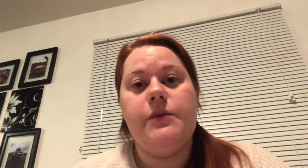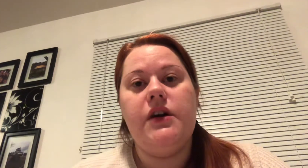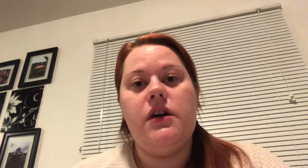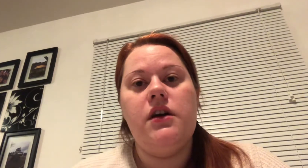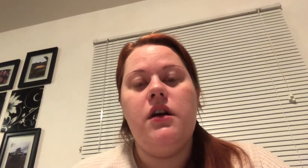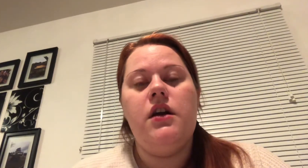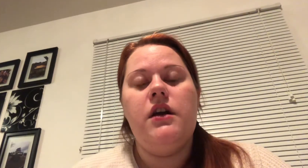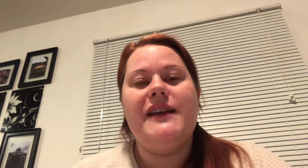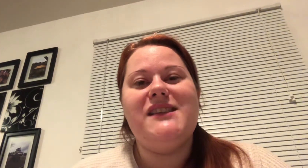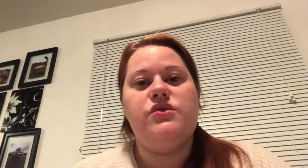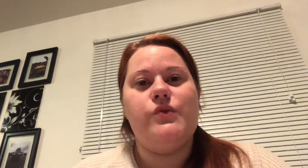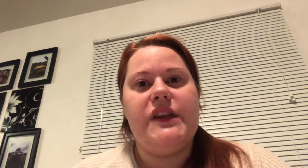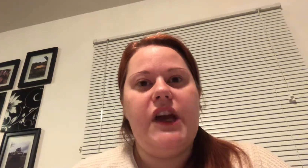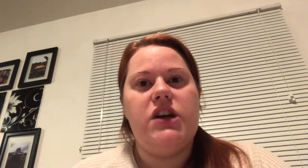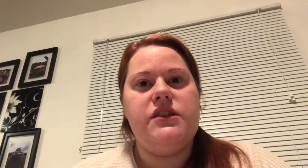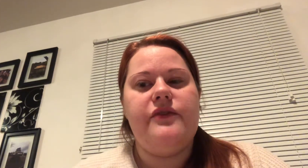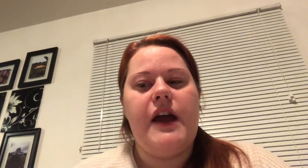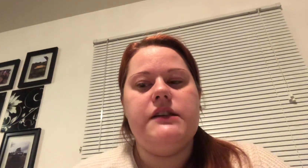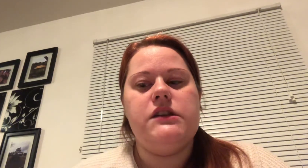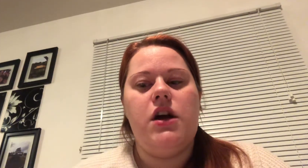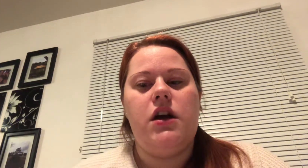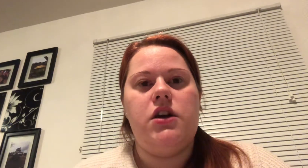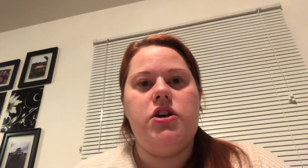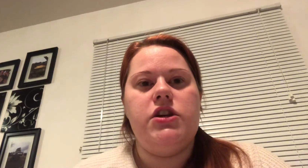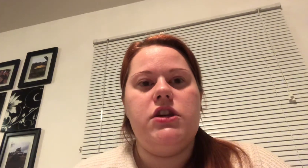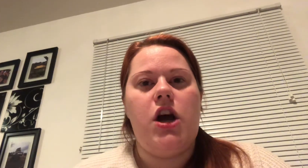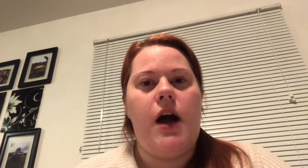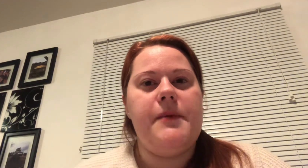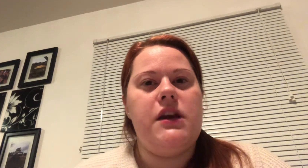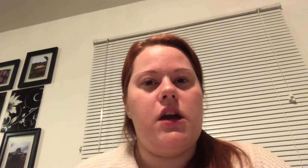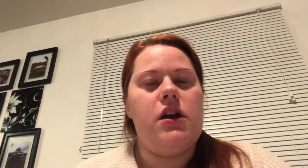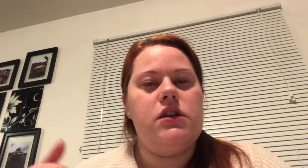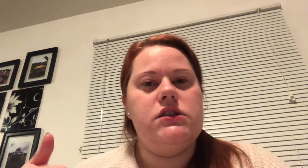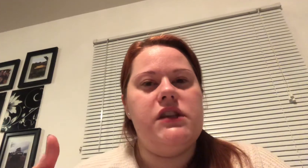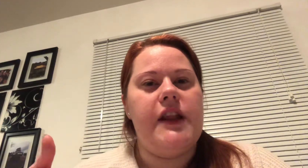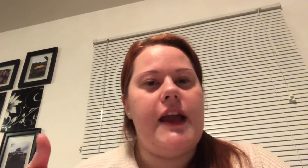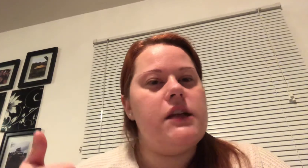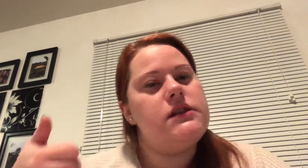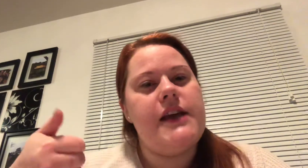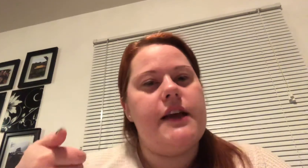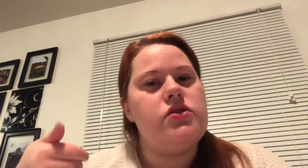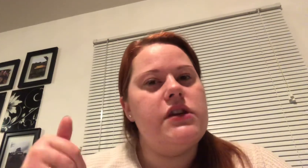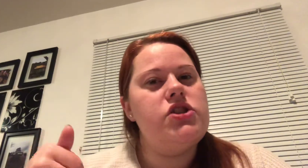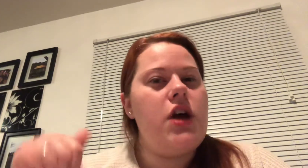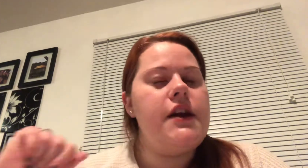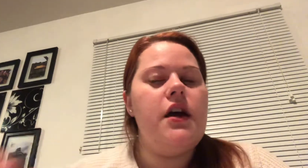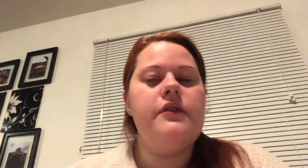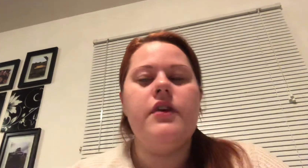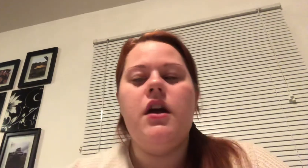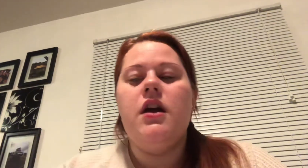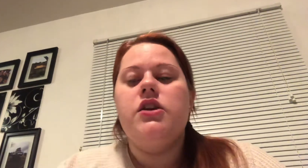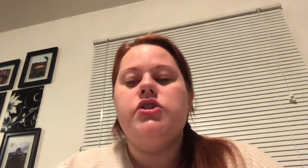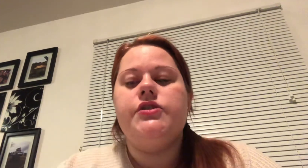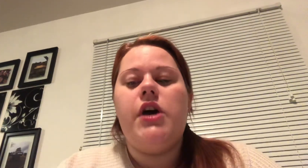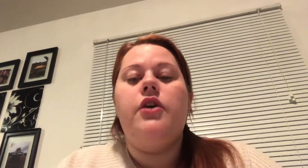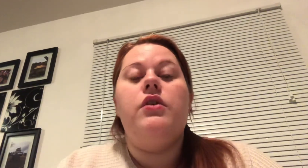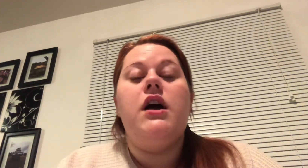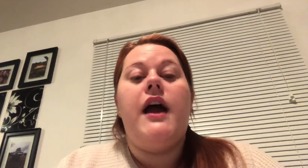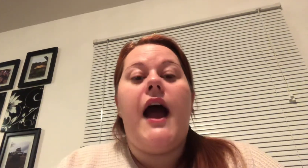textbook because it was really hard to find a good copy to like take a screenshot of. So I've